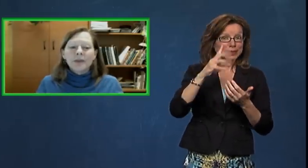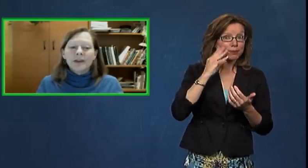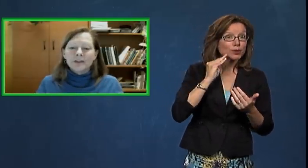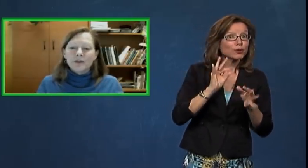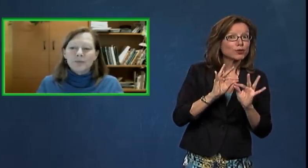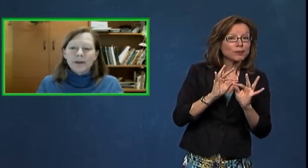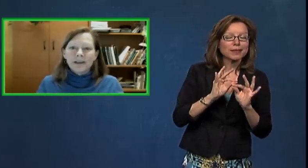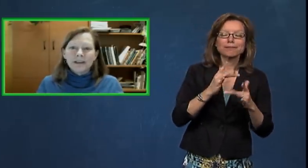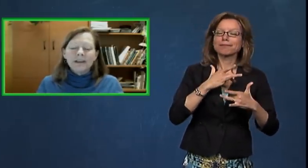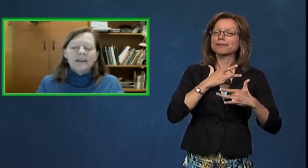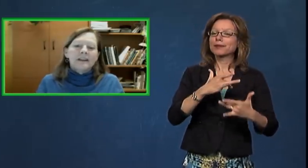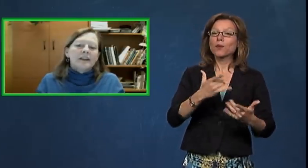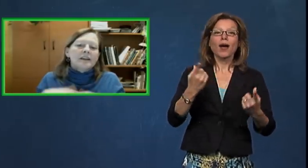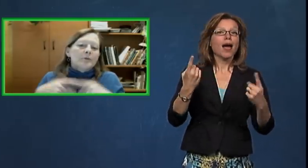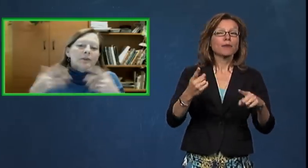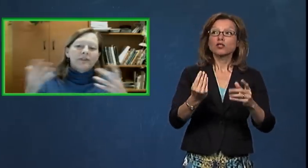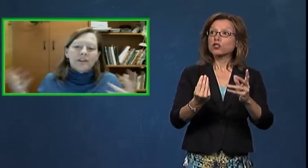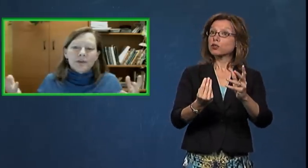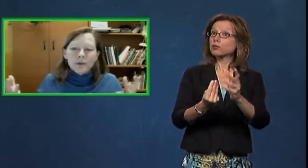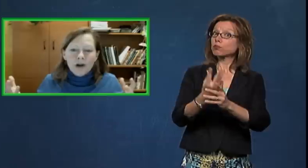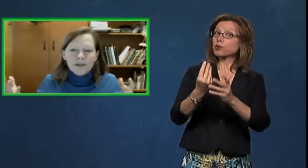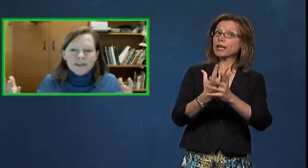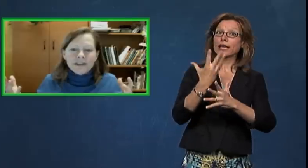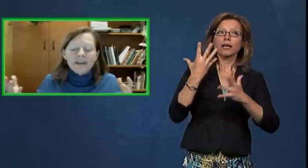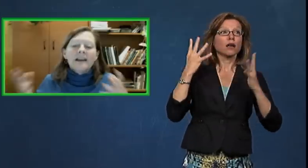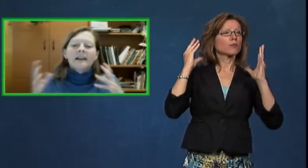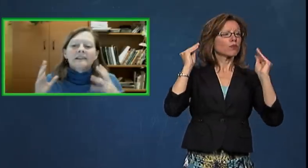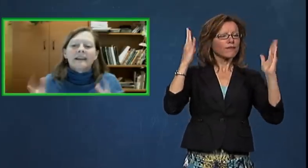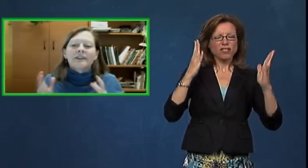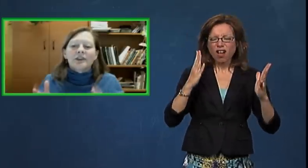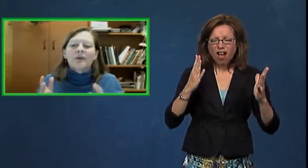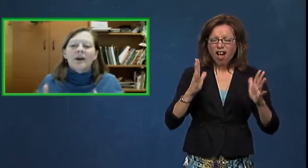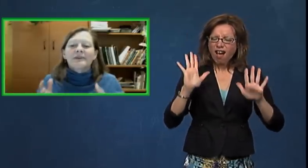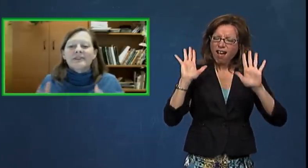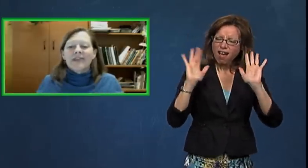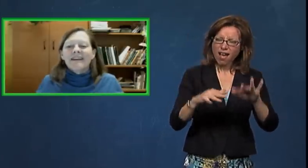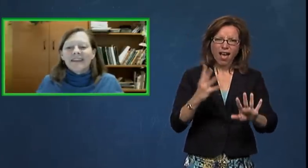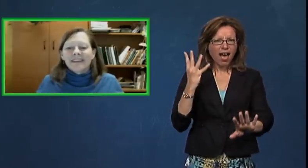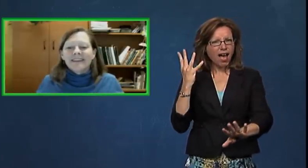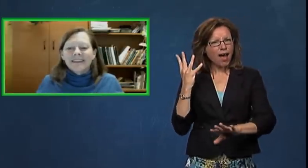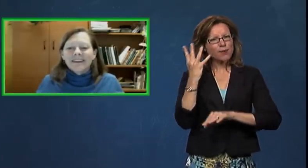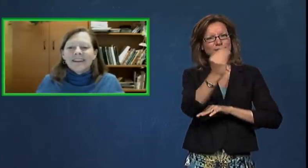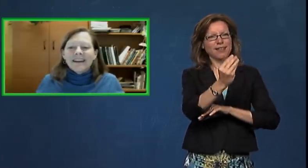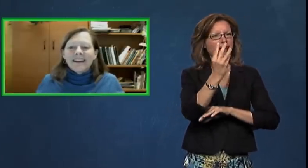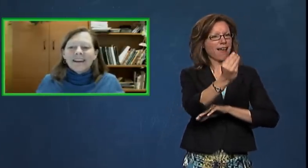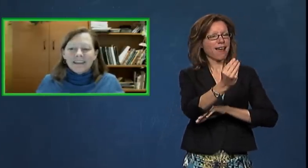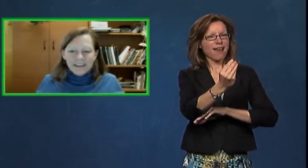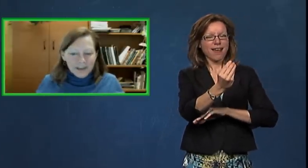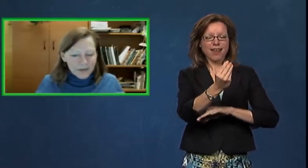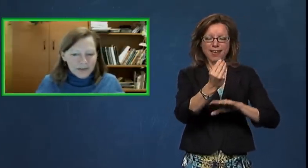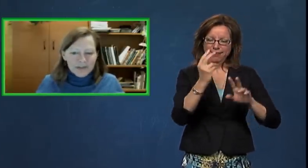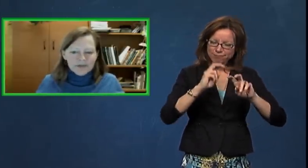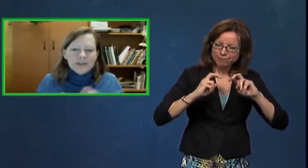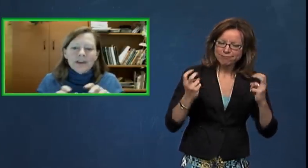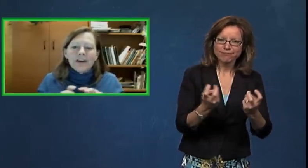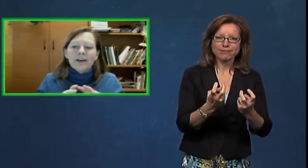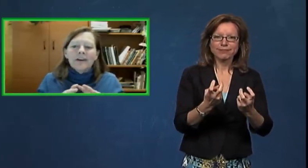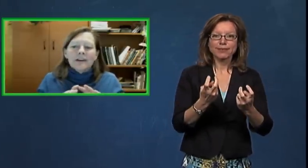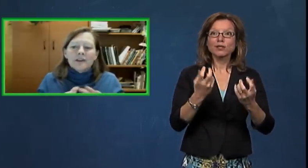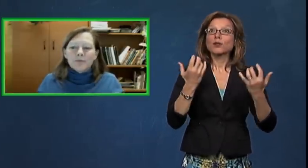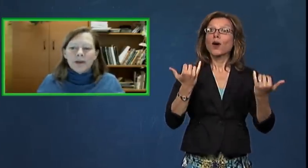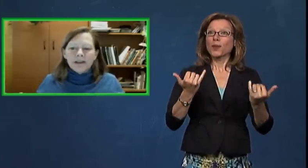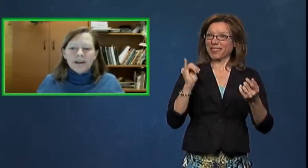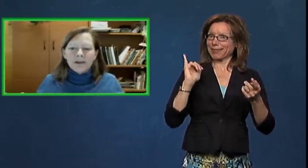know that in spring, a professor will often say, let's go outside. And here the students